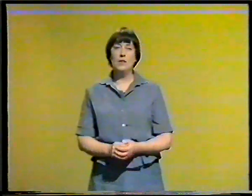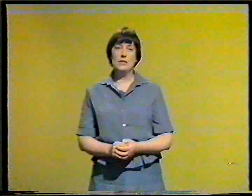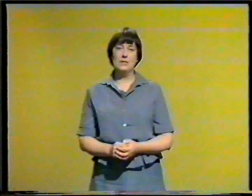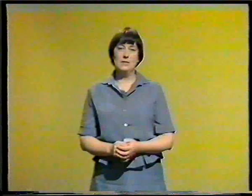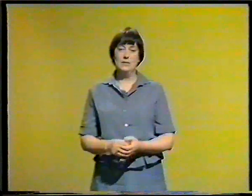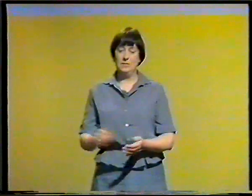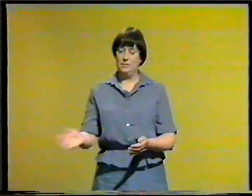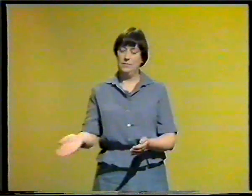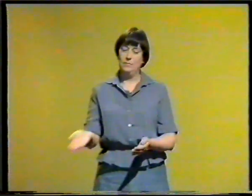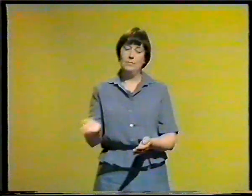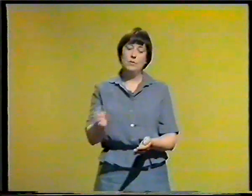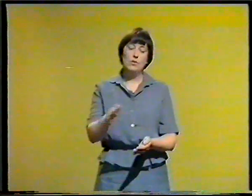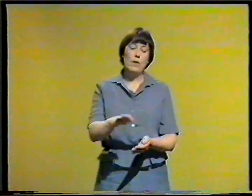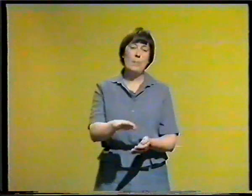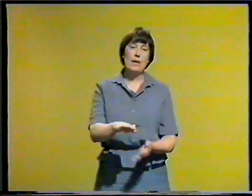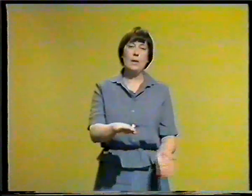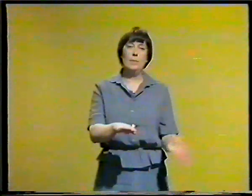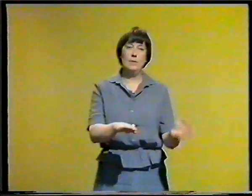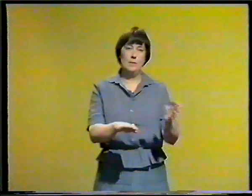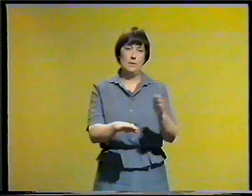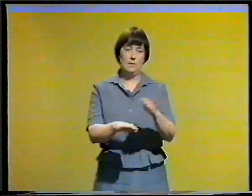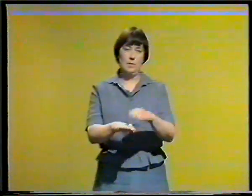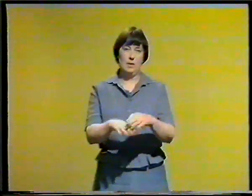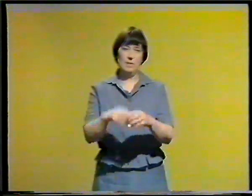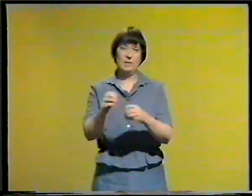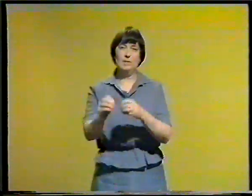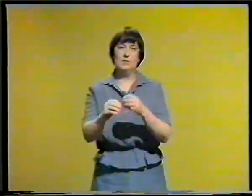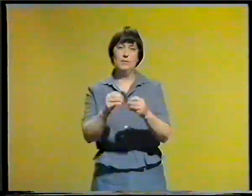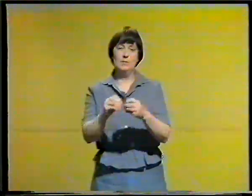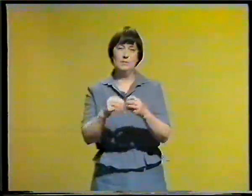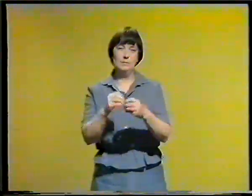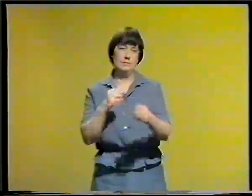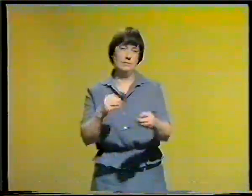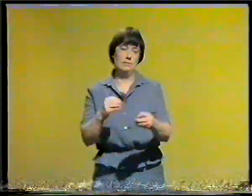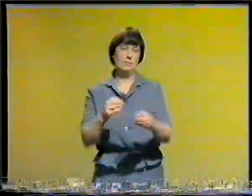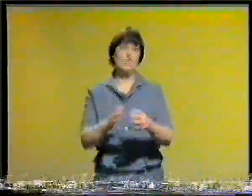Parcel, when you're wrapping up parcel.